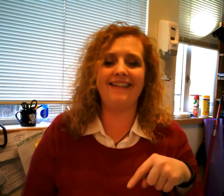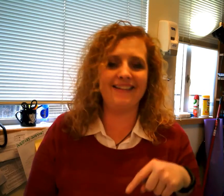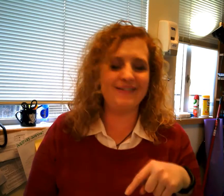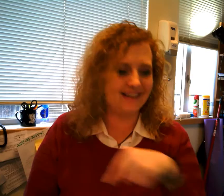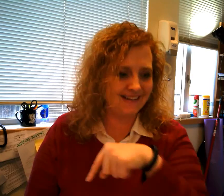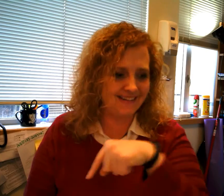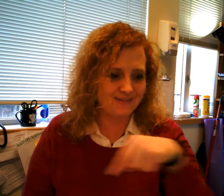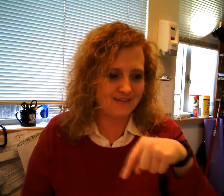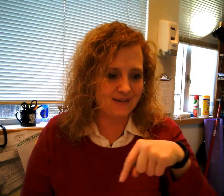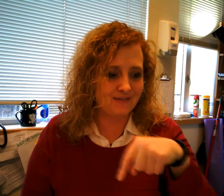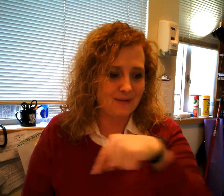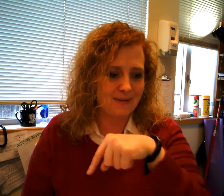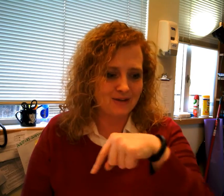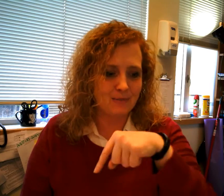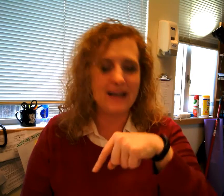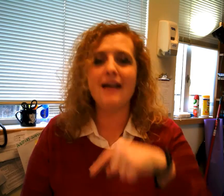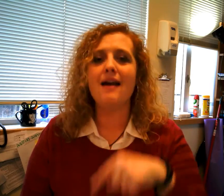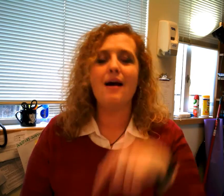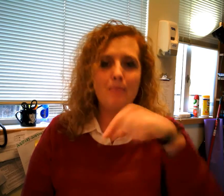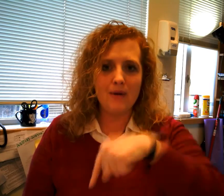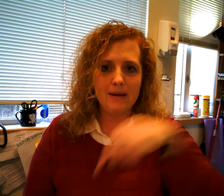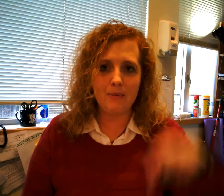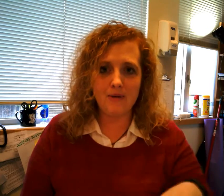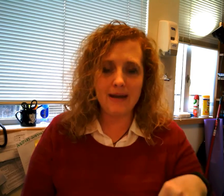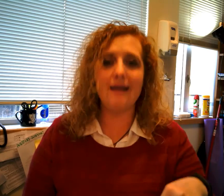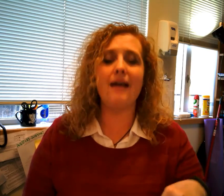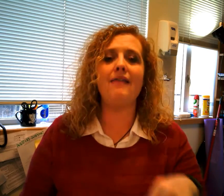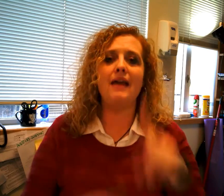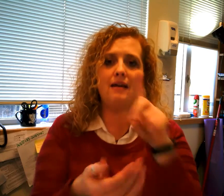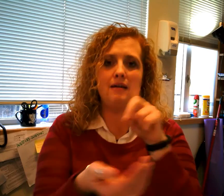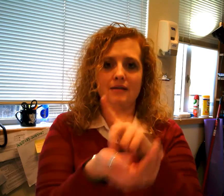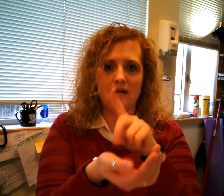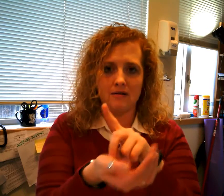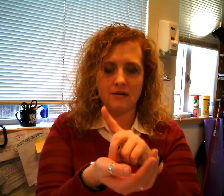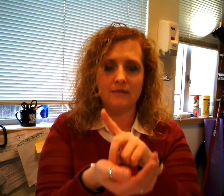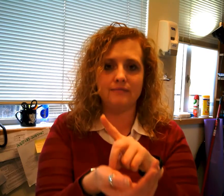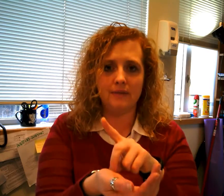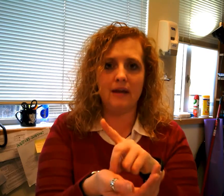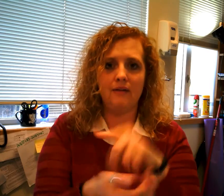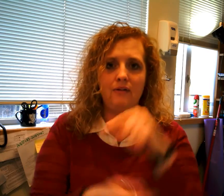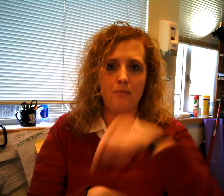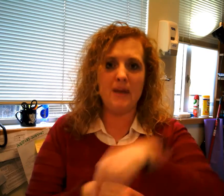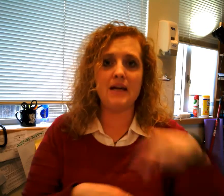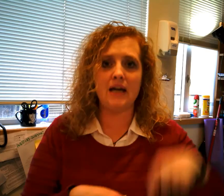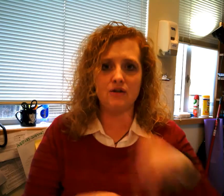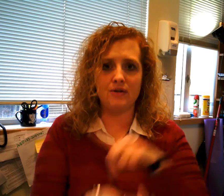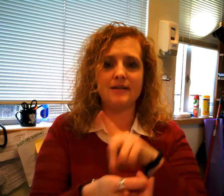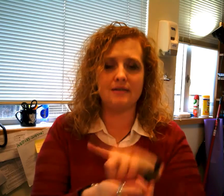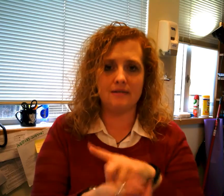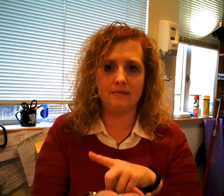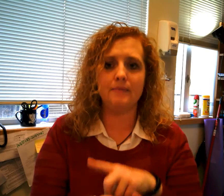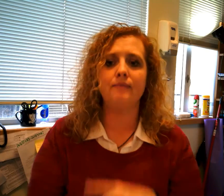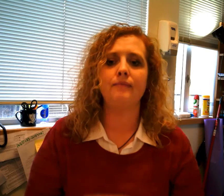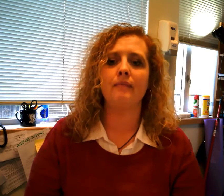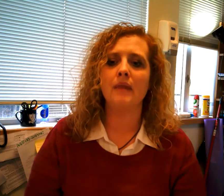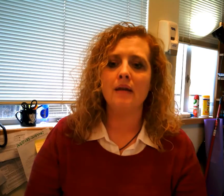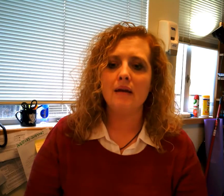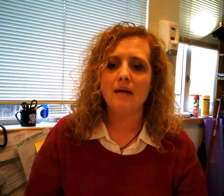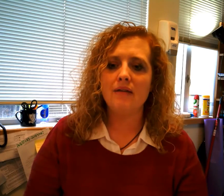So I gotta see the video if I'm actually pointing. Point, and then doctor. Okay, so podiatrist. The next